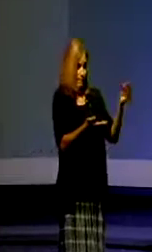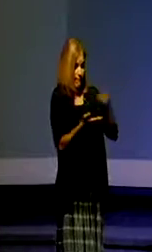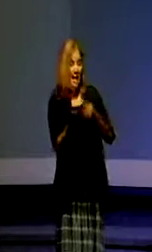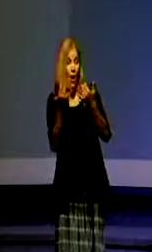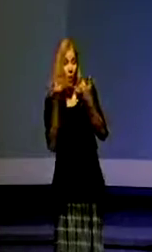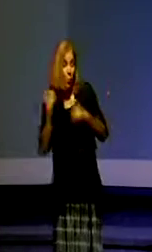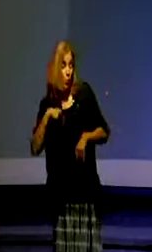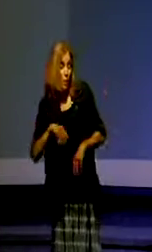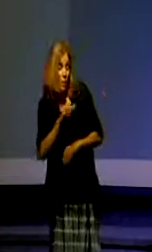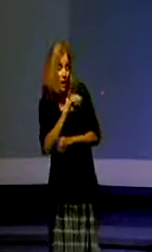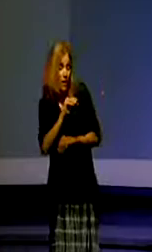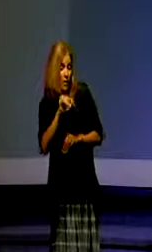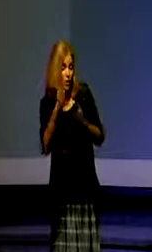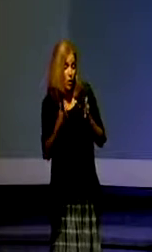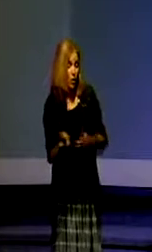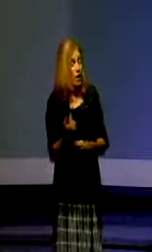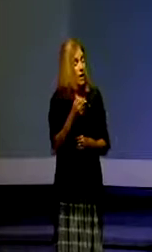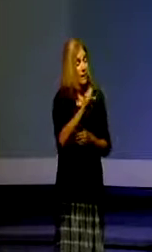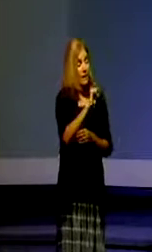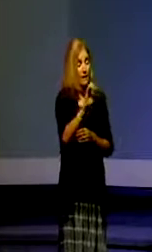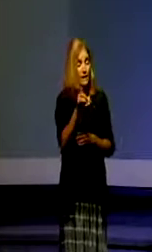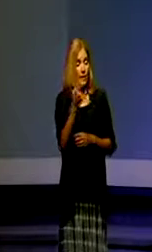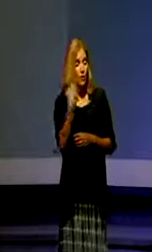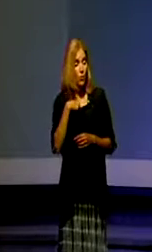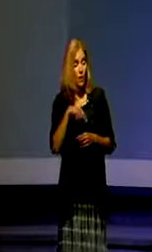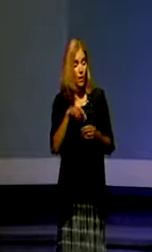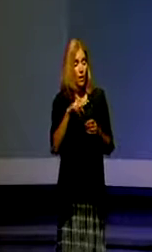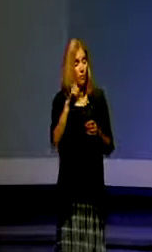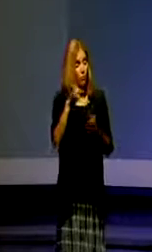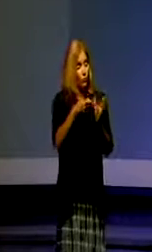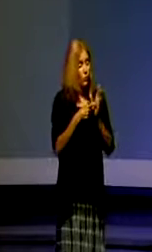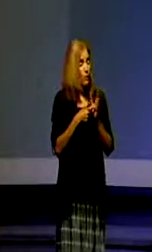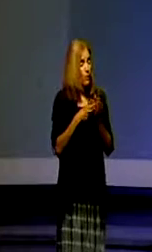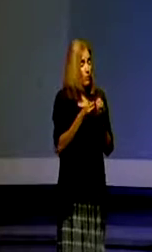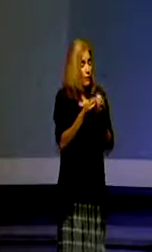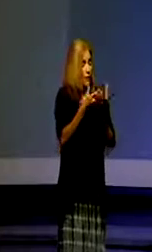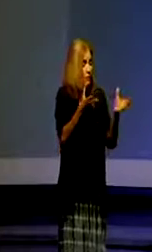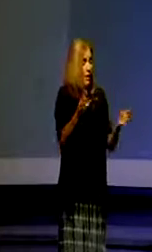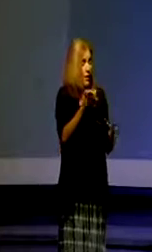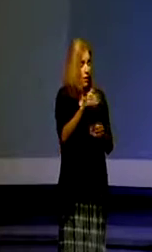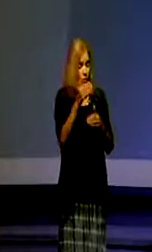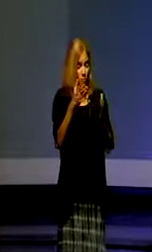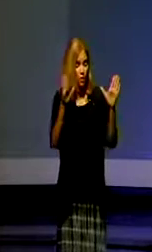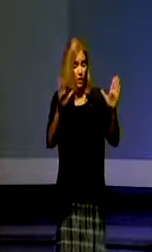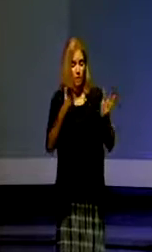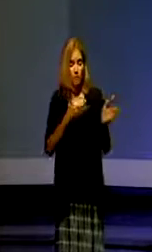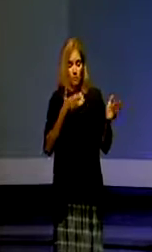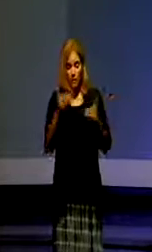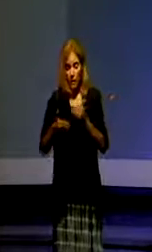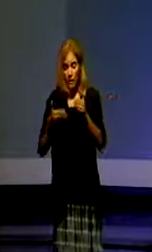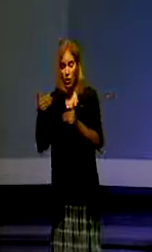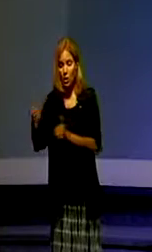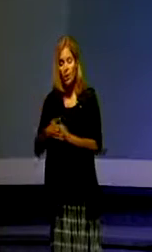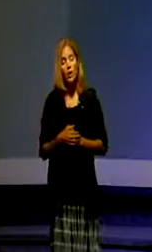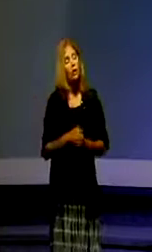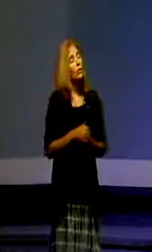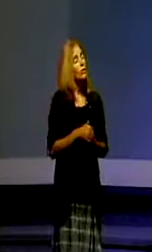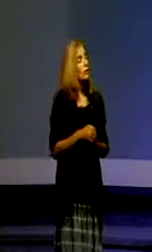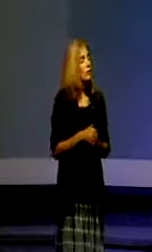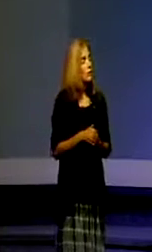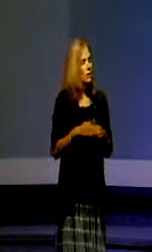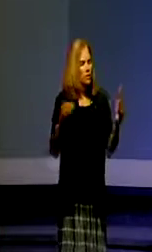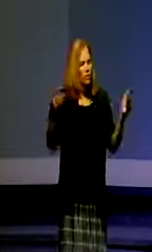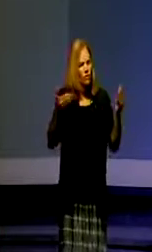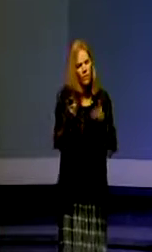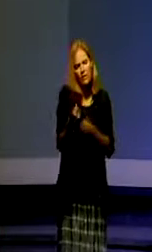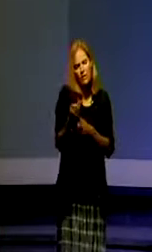the sowers of the seed, that we are called to expand the kingdom through the Great Commission. And so we've kind of focused in the